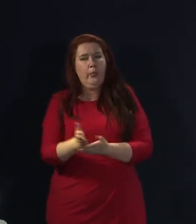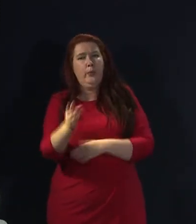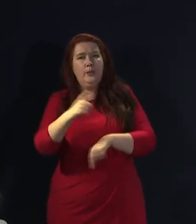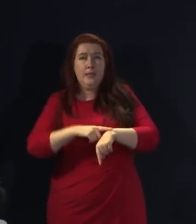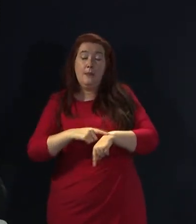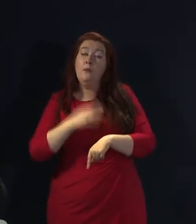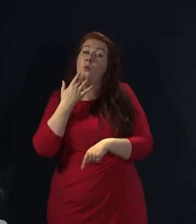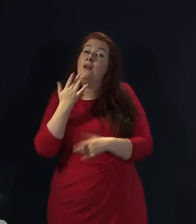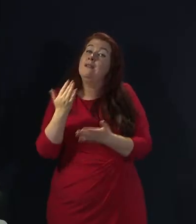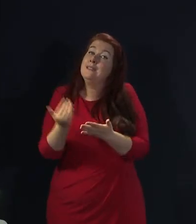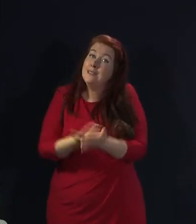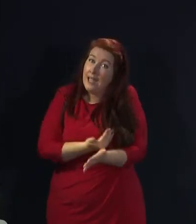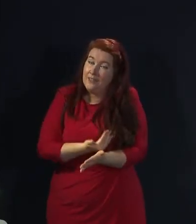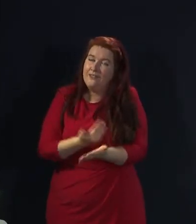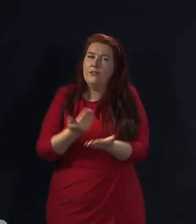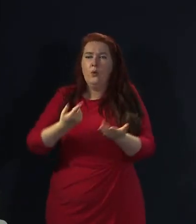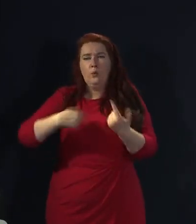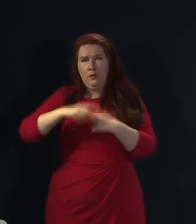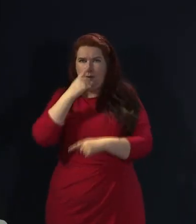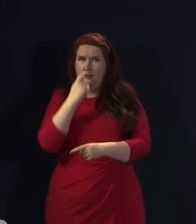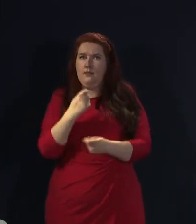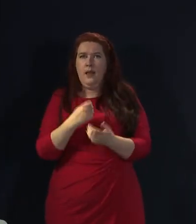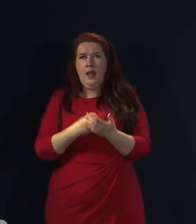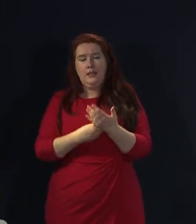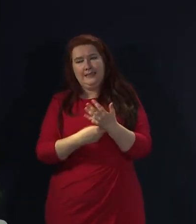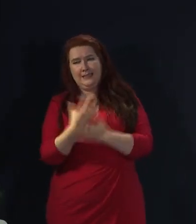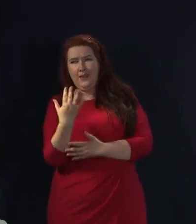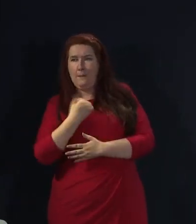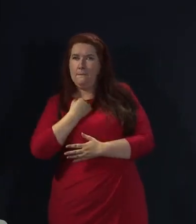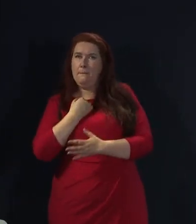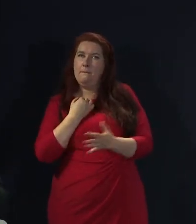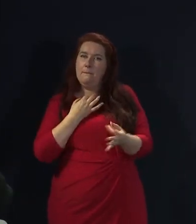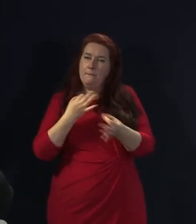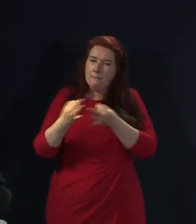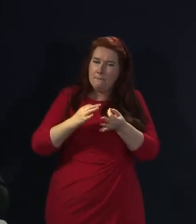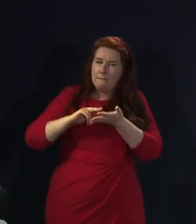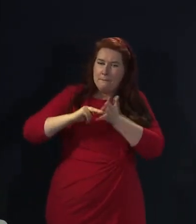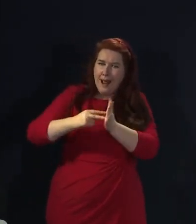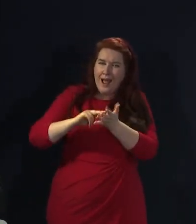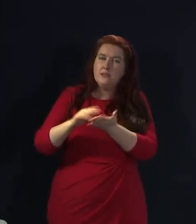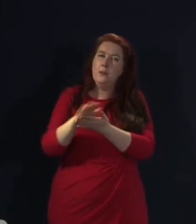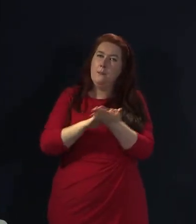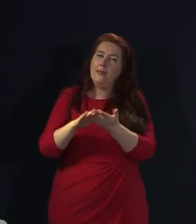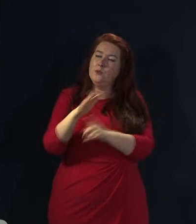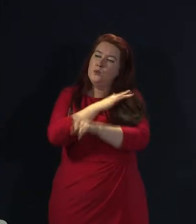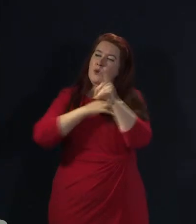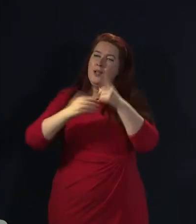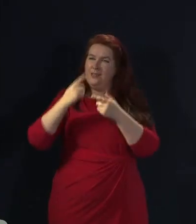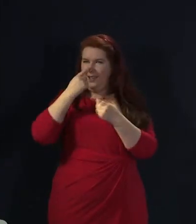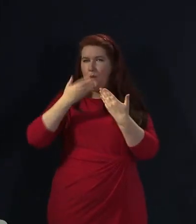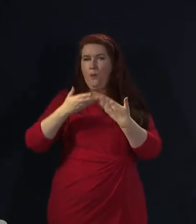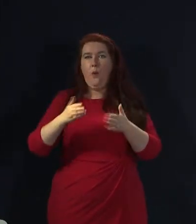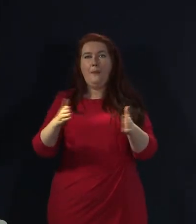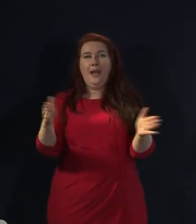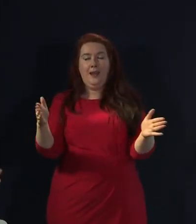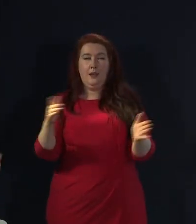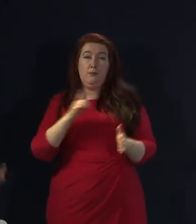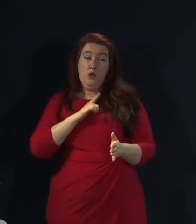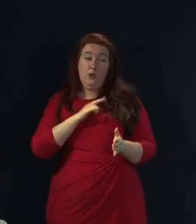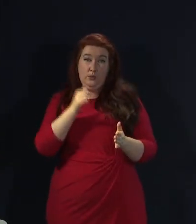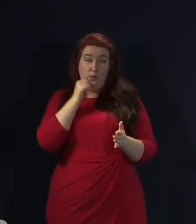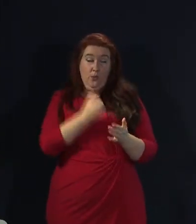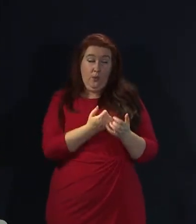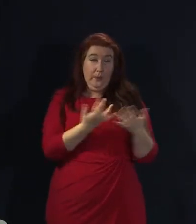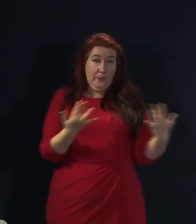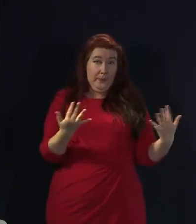it's safe to do so, we'll begin to evolve the rest of our strategies so that we can begin to open up society more on the basis that we've got so many people